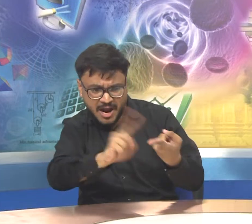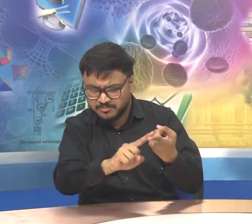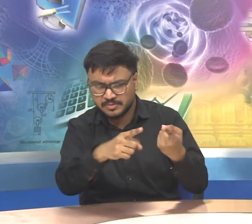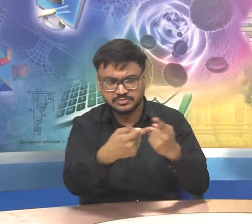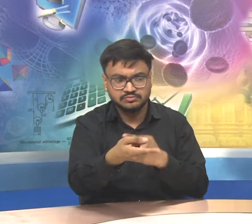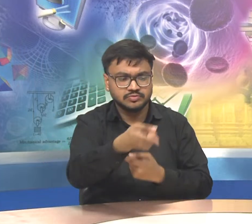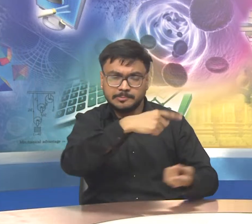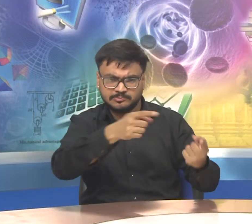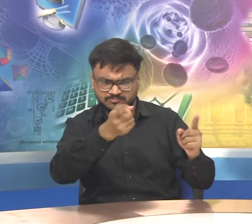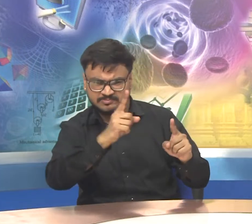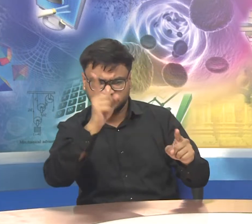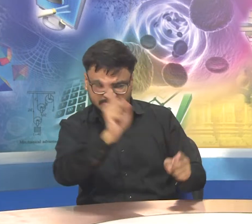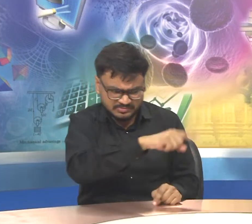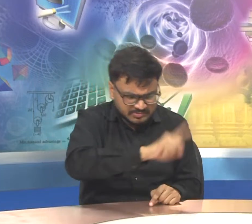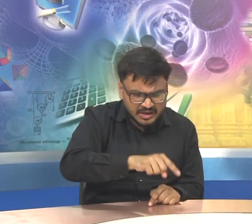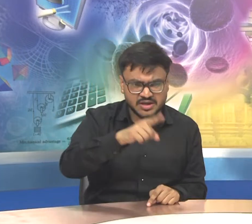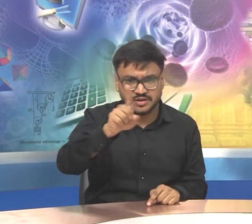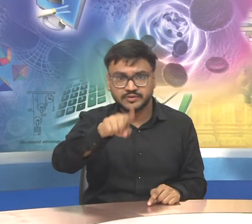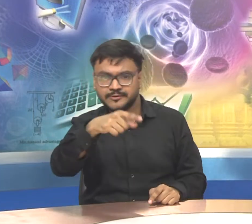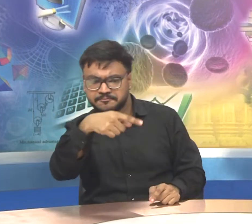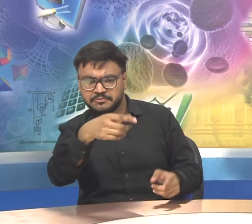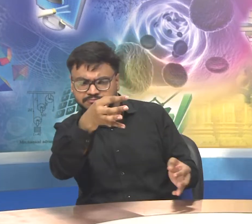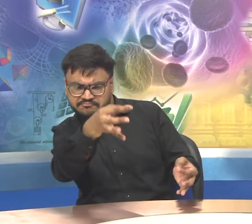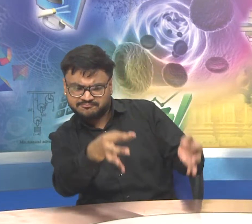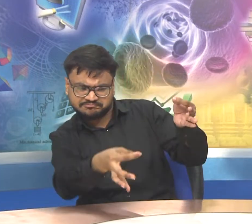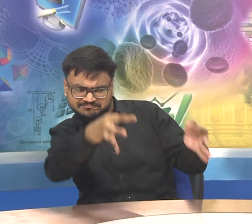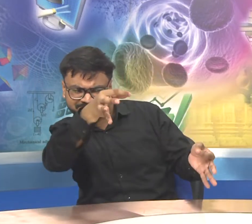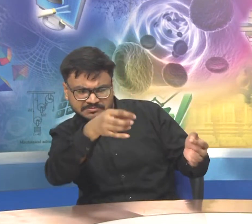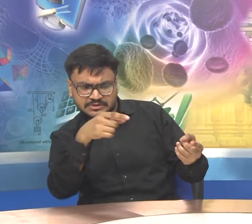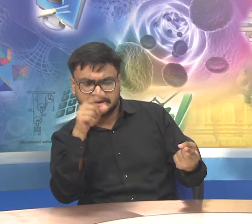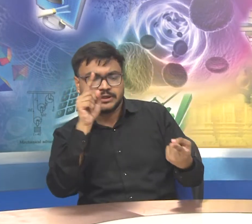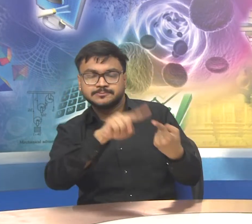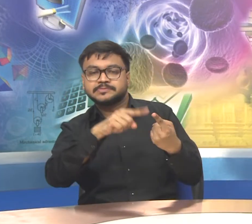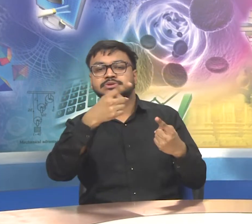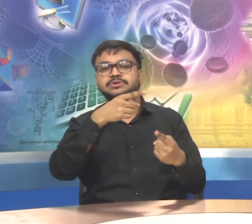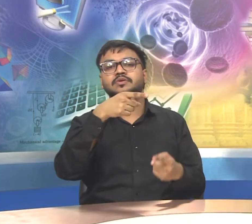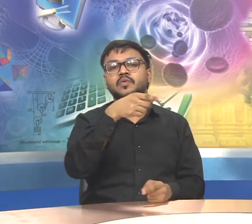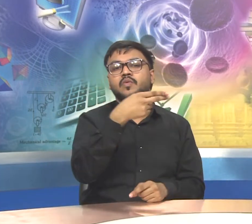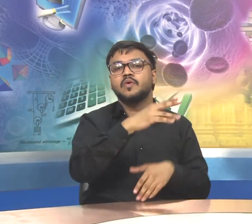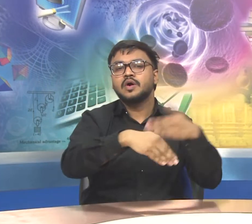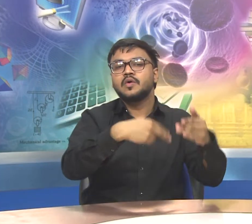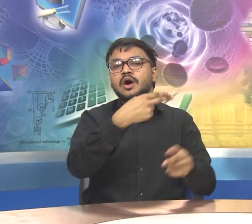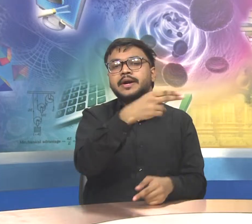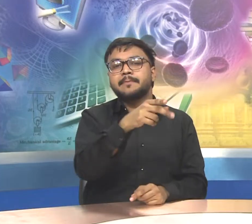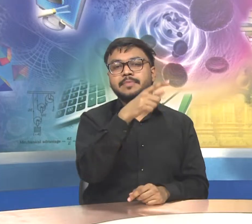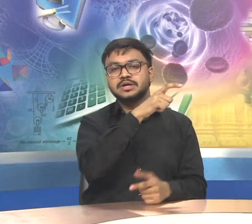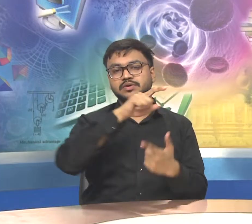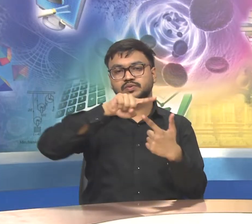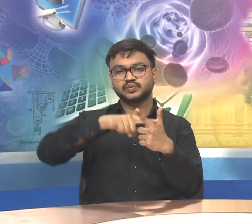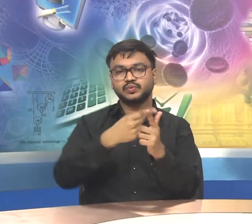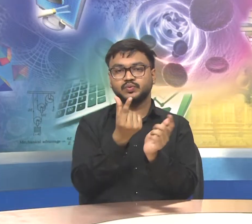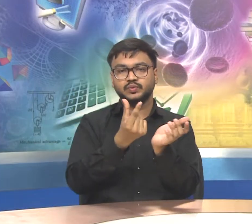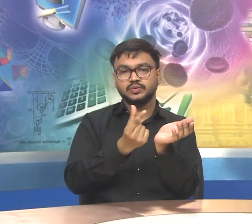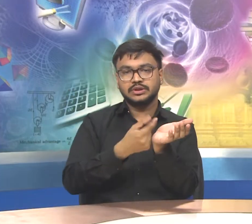The scope of power of Supreme Court to hear and decide cases is called